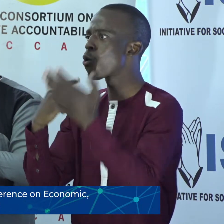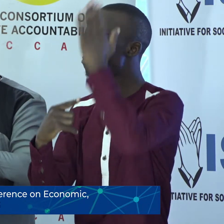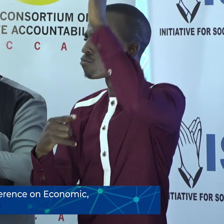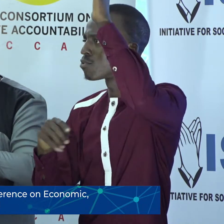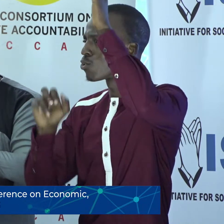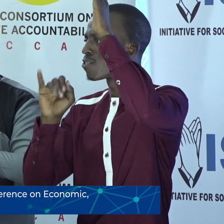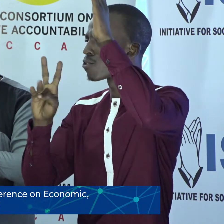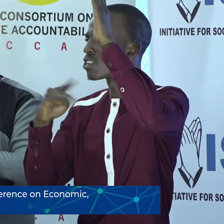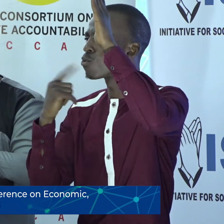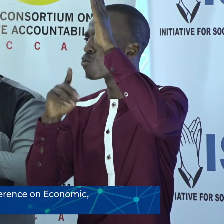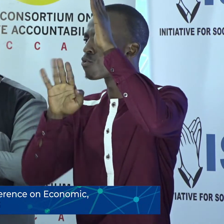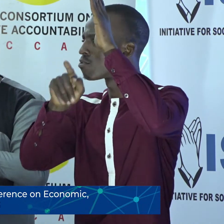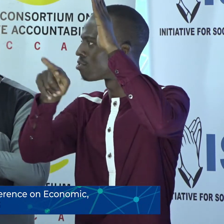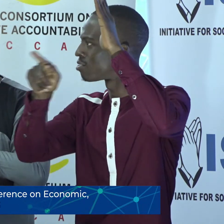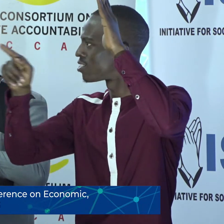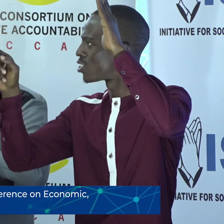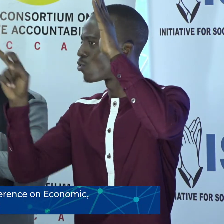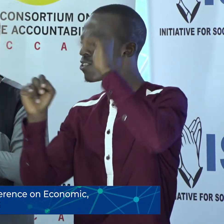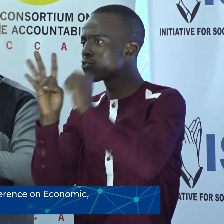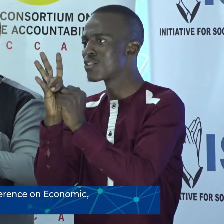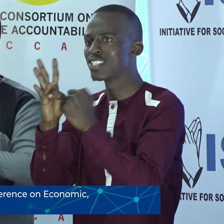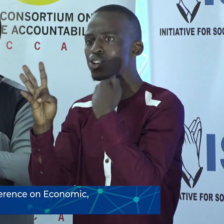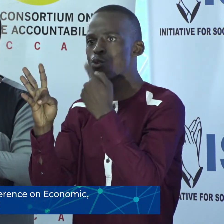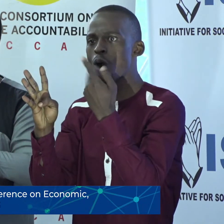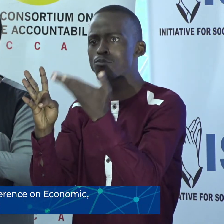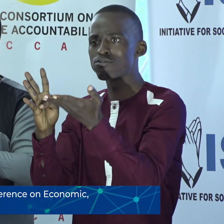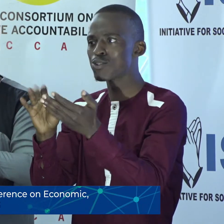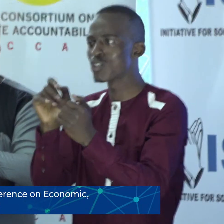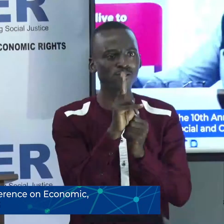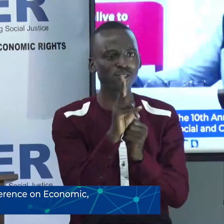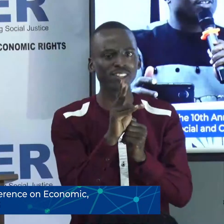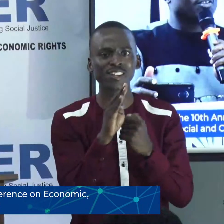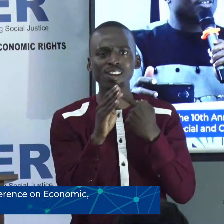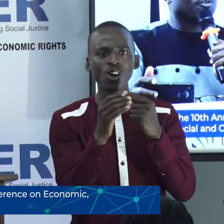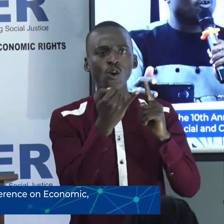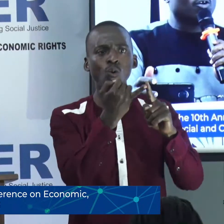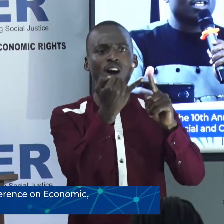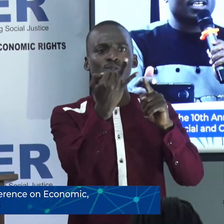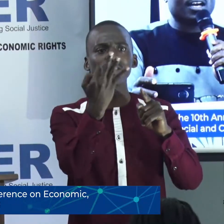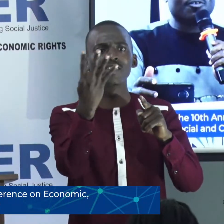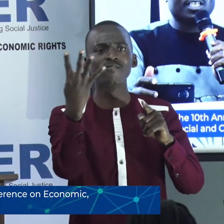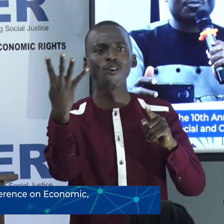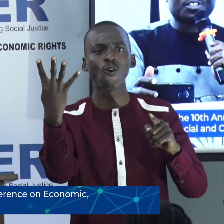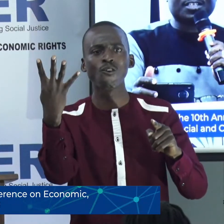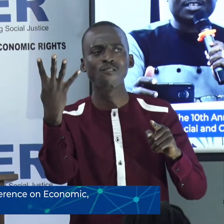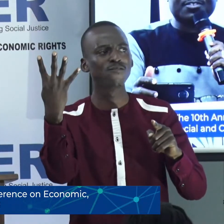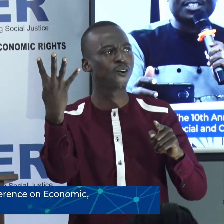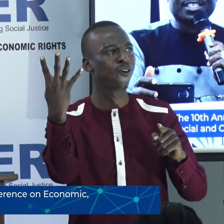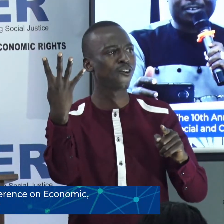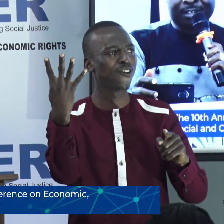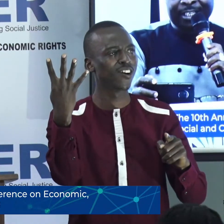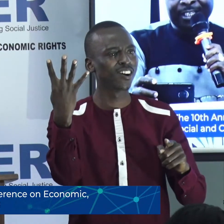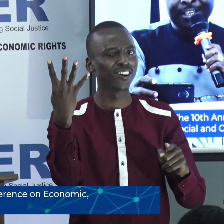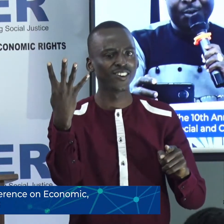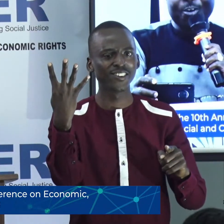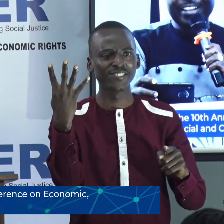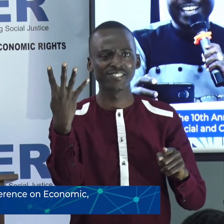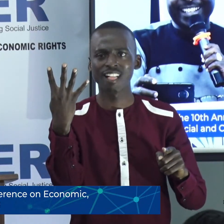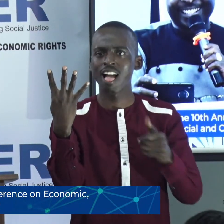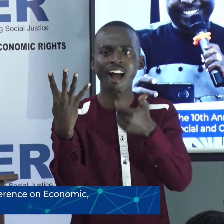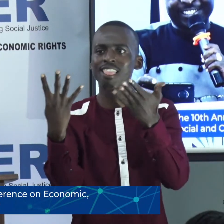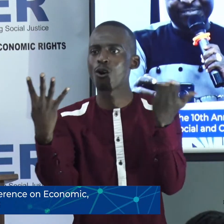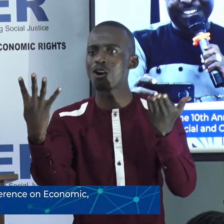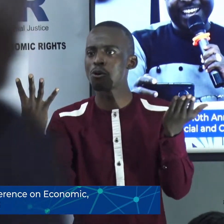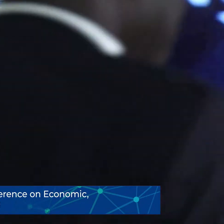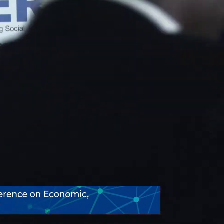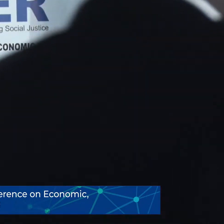hands, 2014, we have 1, 2, 3, 4. We only have 4 surviving. Okay, where are the